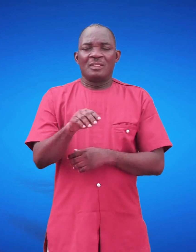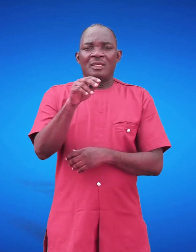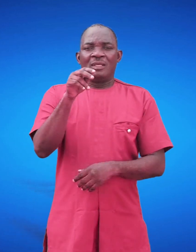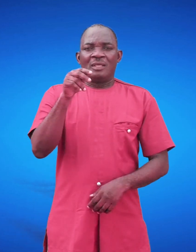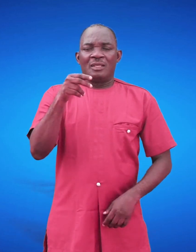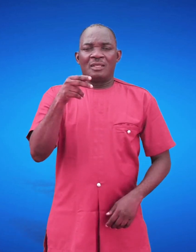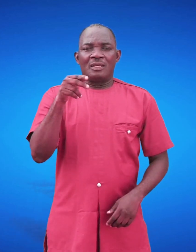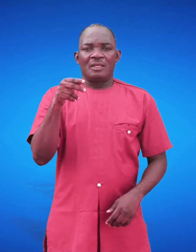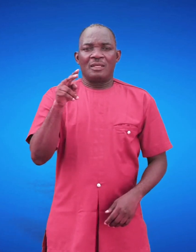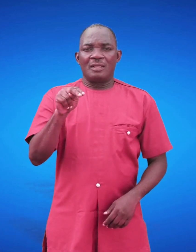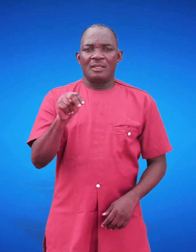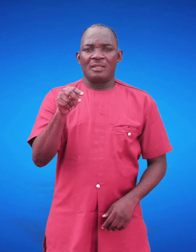NHIS,